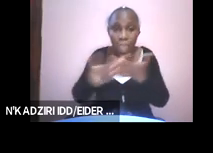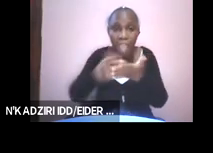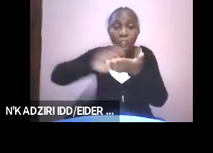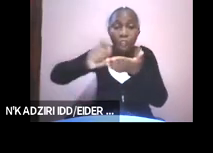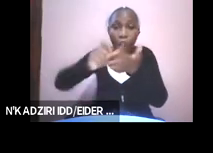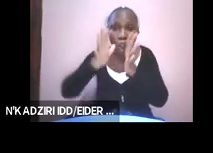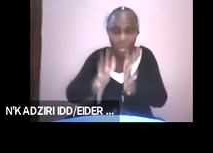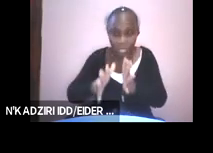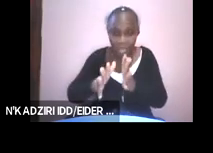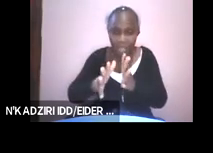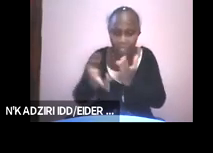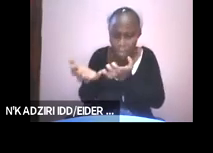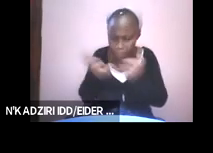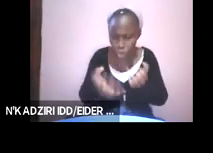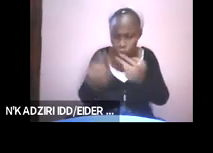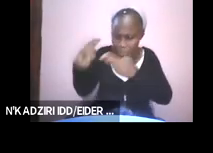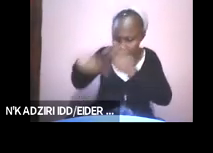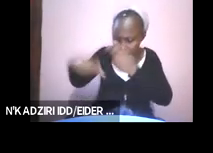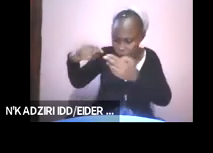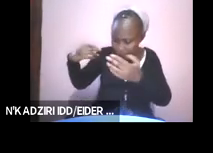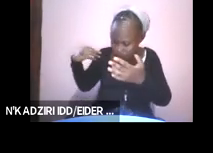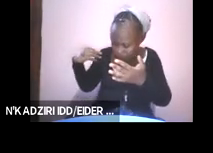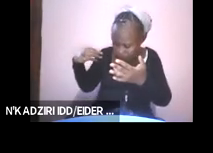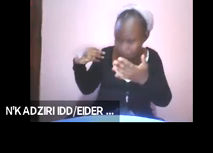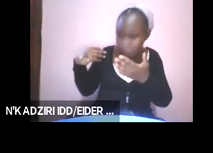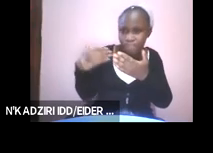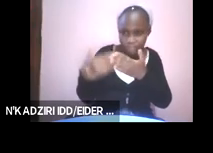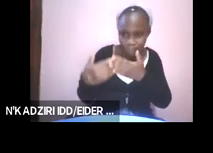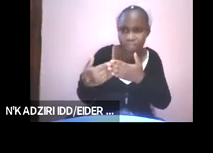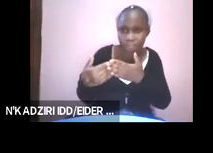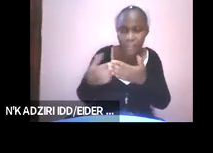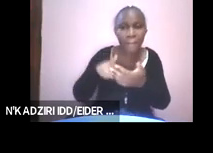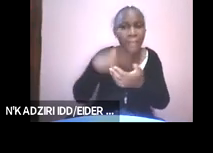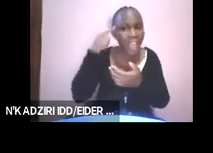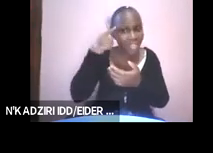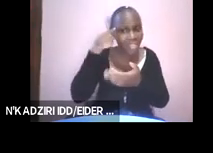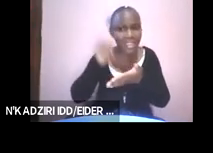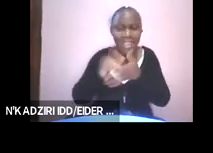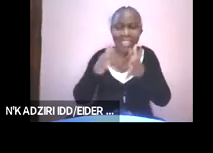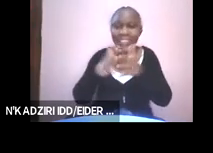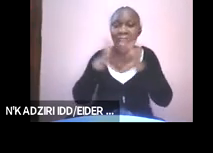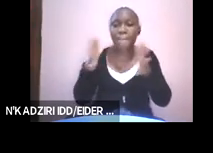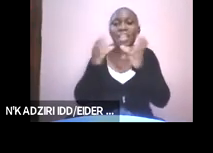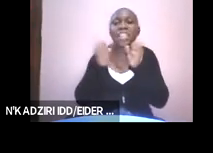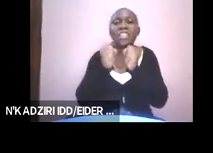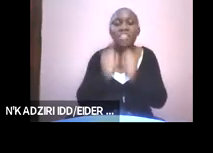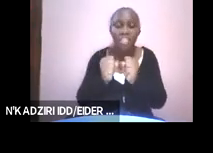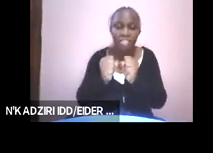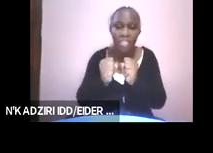all the way to where we are. I think that has been found as a great strength especially for